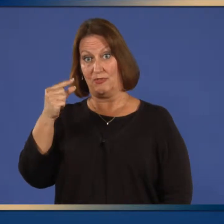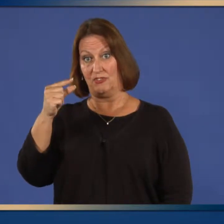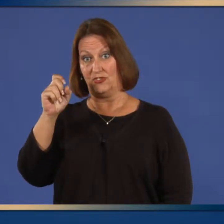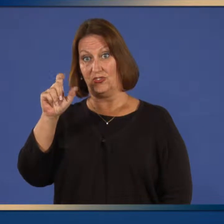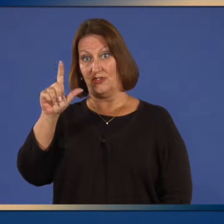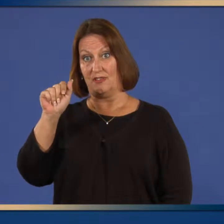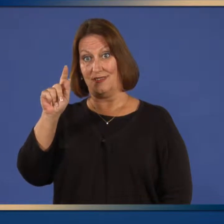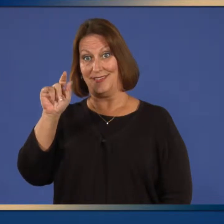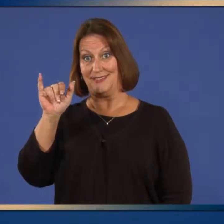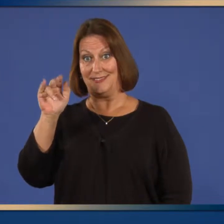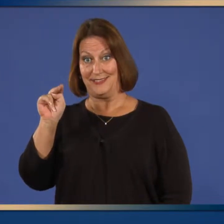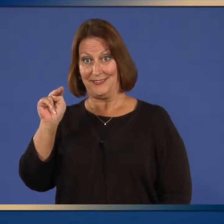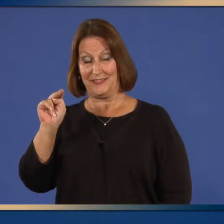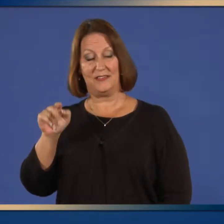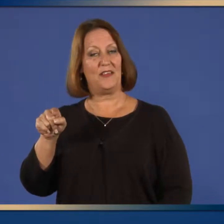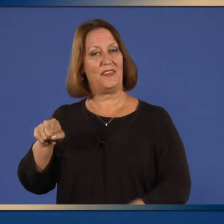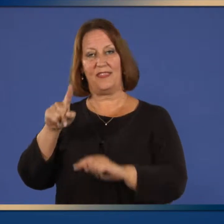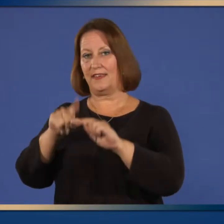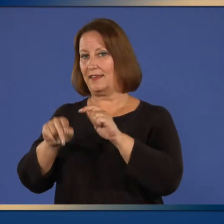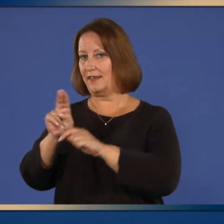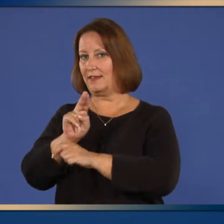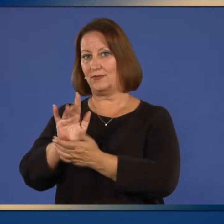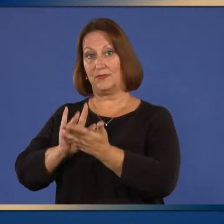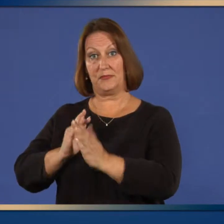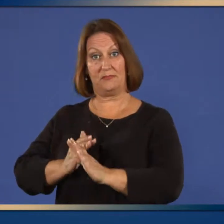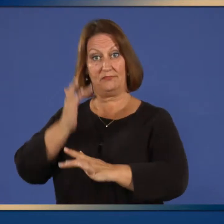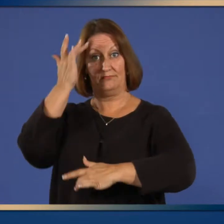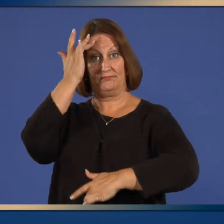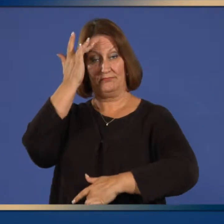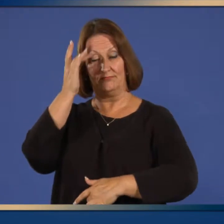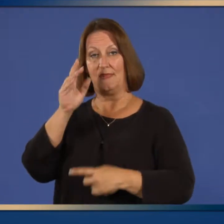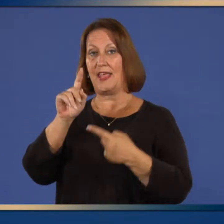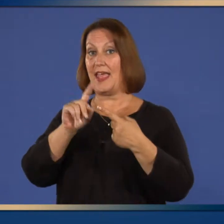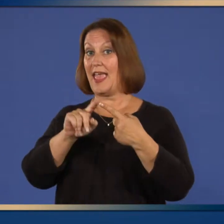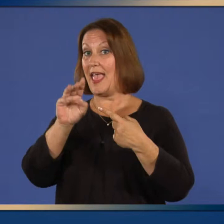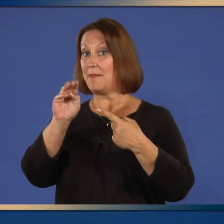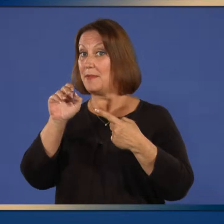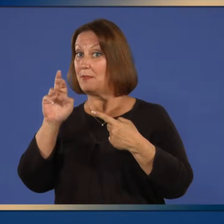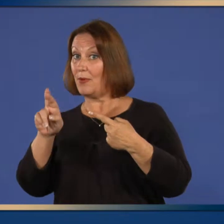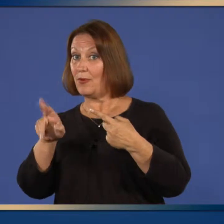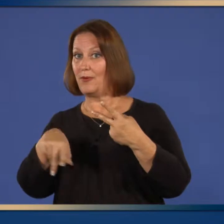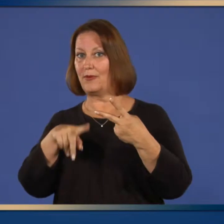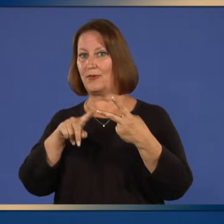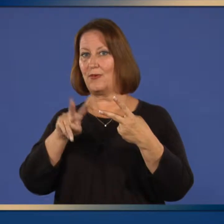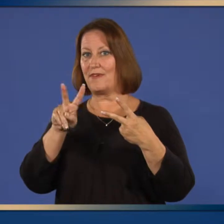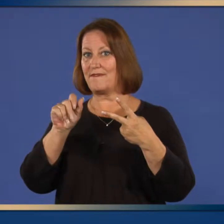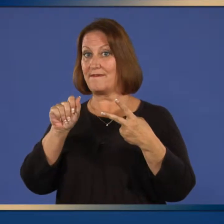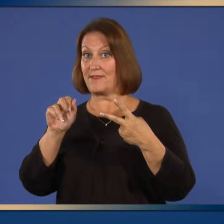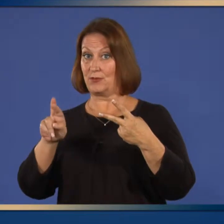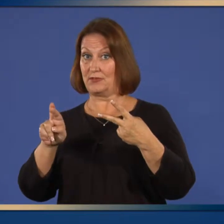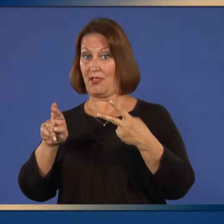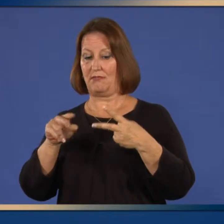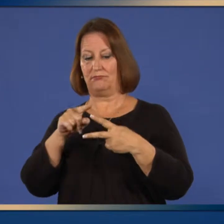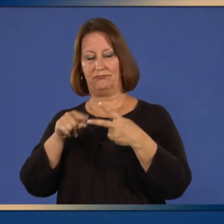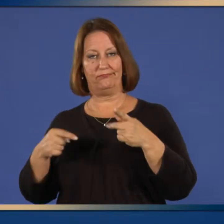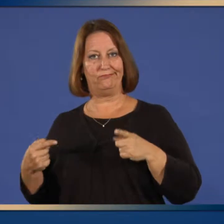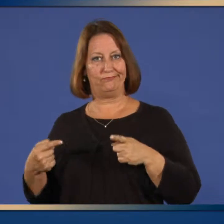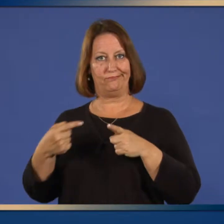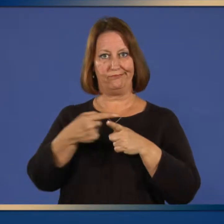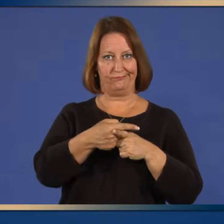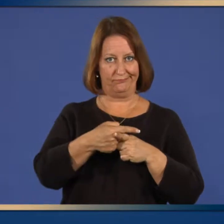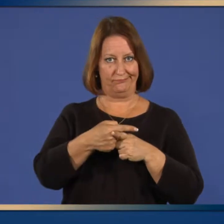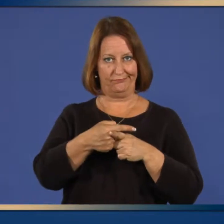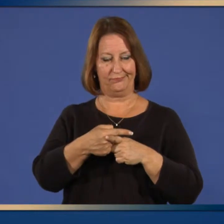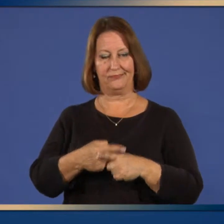MMR plus varicella, MMRV, or varicella, VAR,